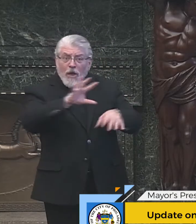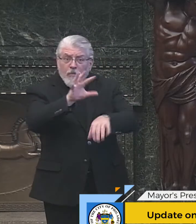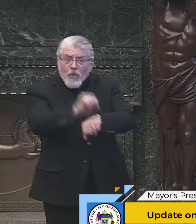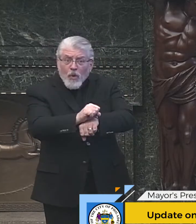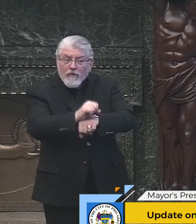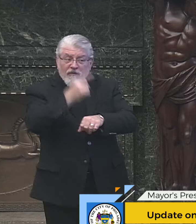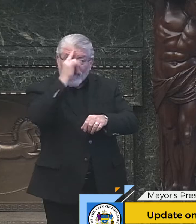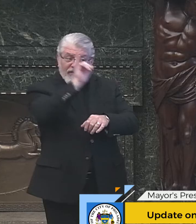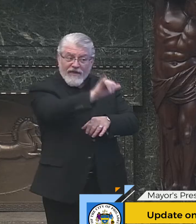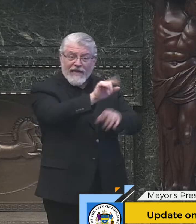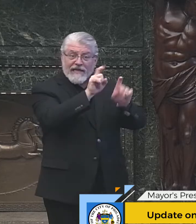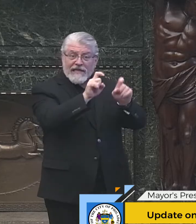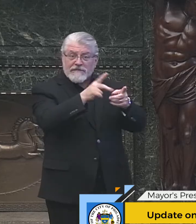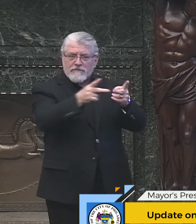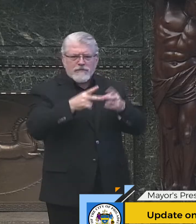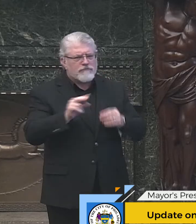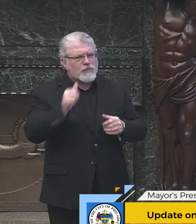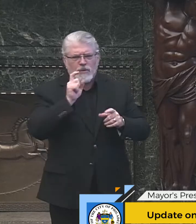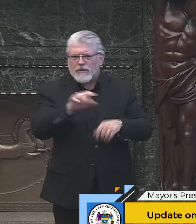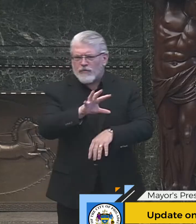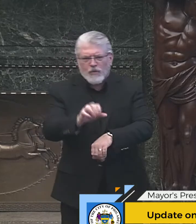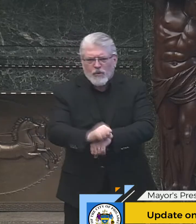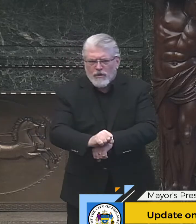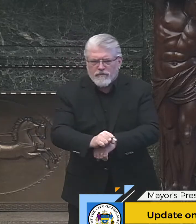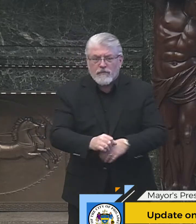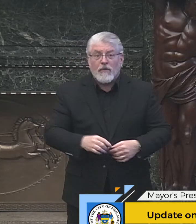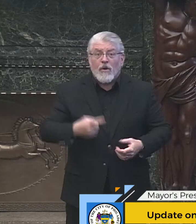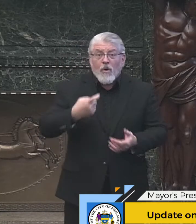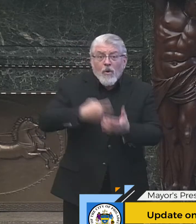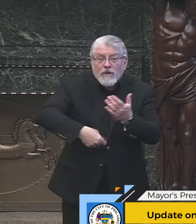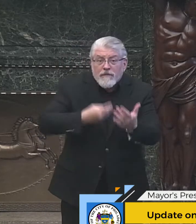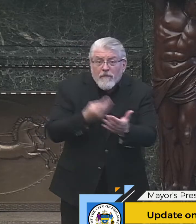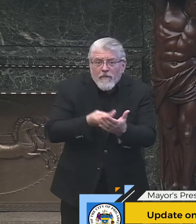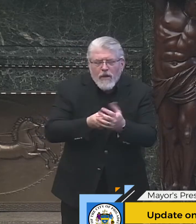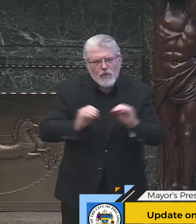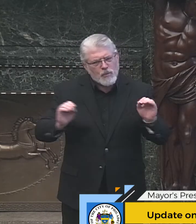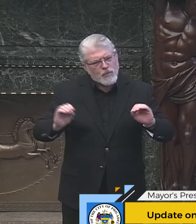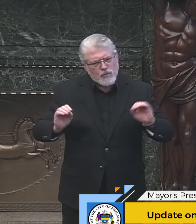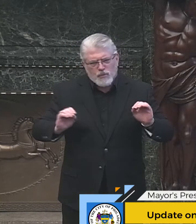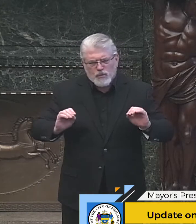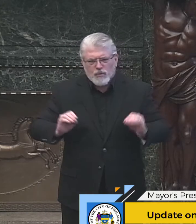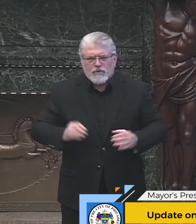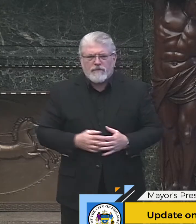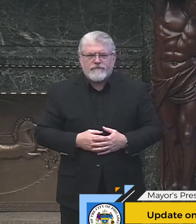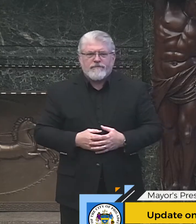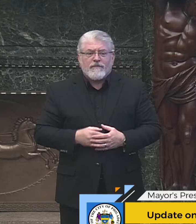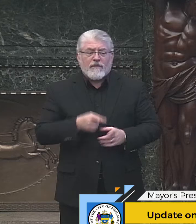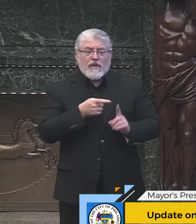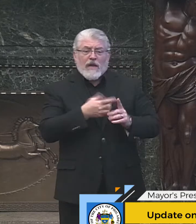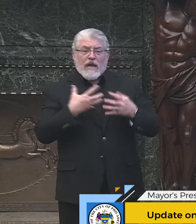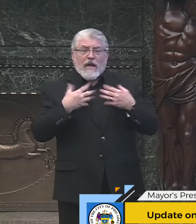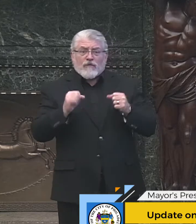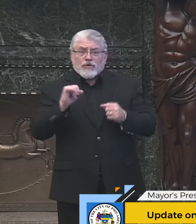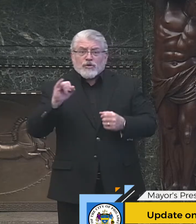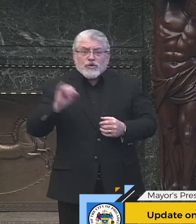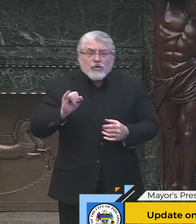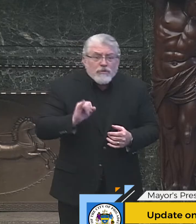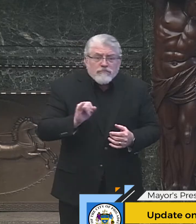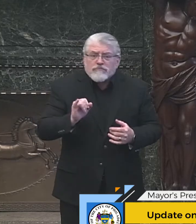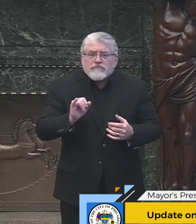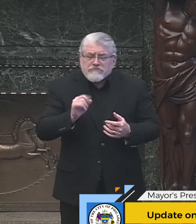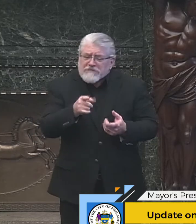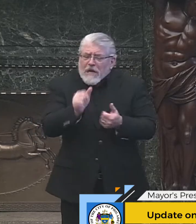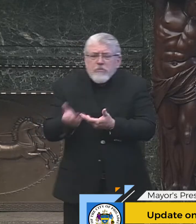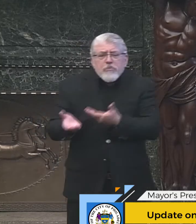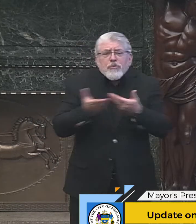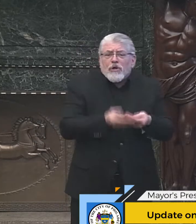helps us with information. If you don't have a health insurance card, no problem, we can test you, but the insurance does help us. If you do come, also expect that there